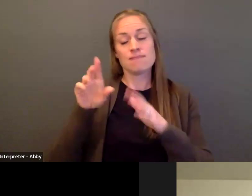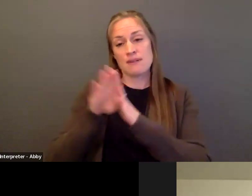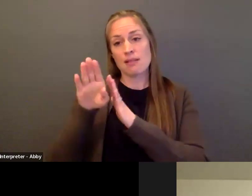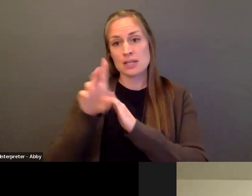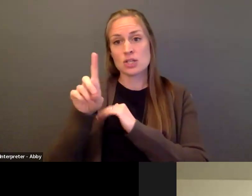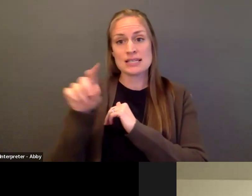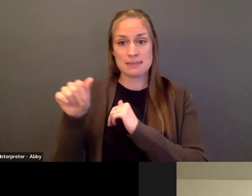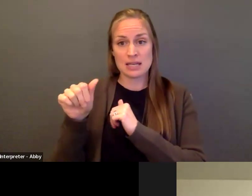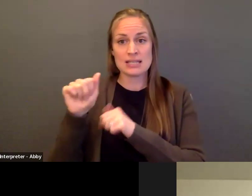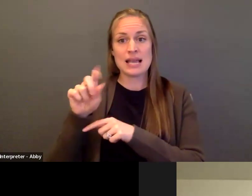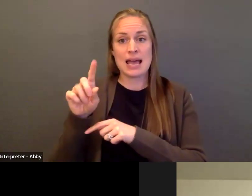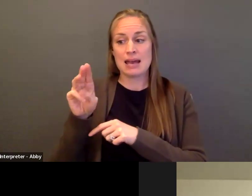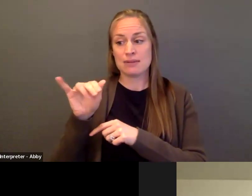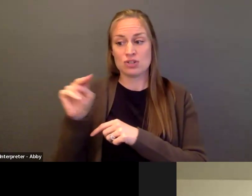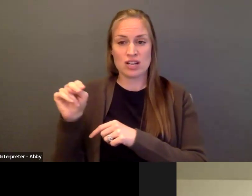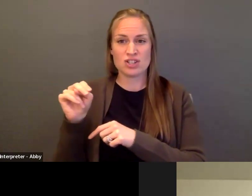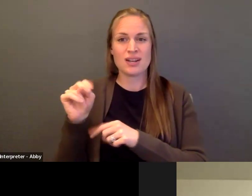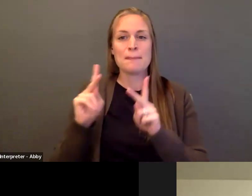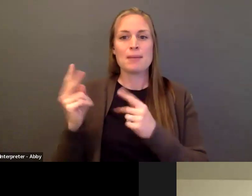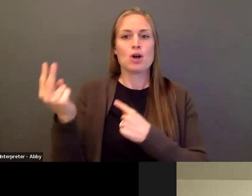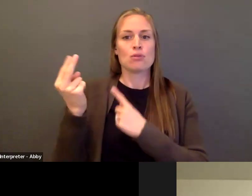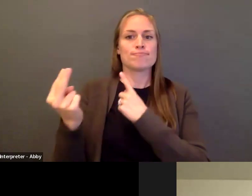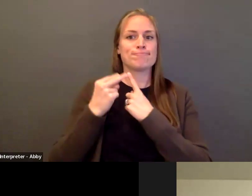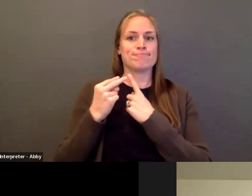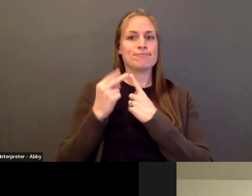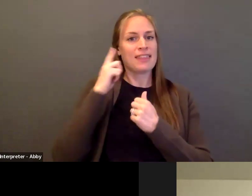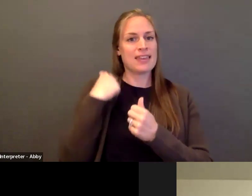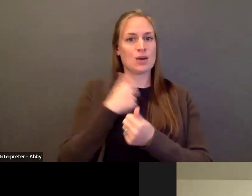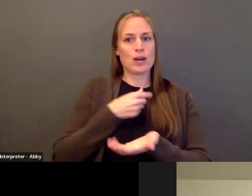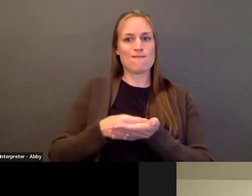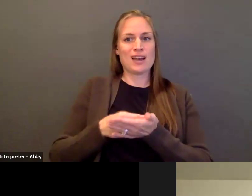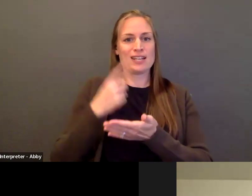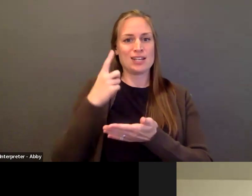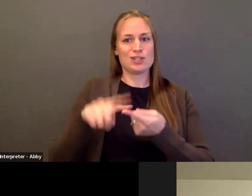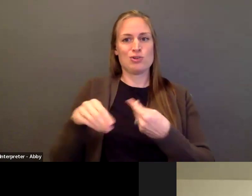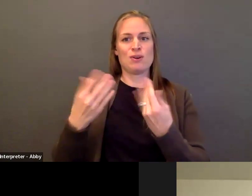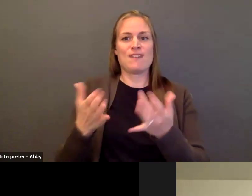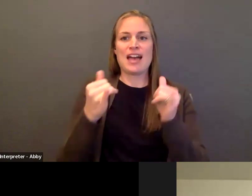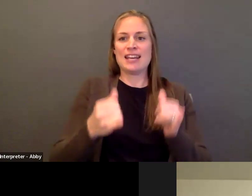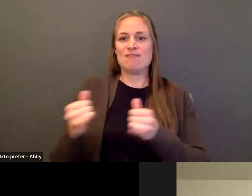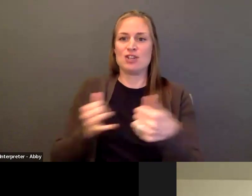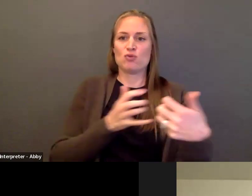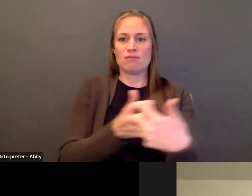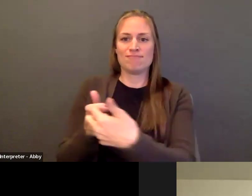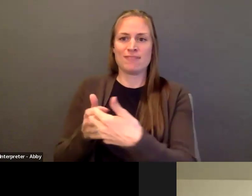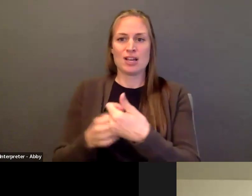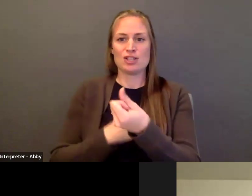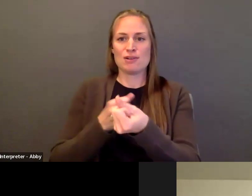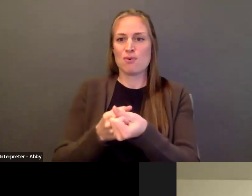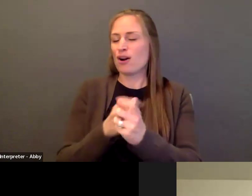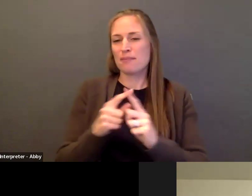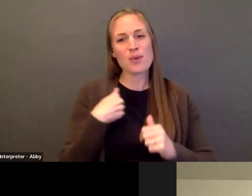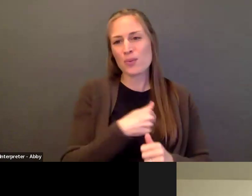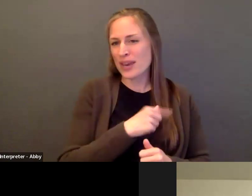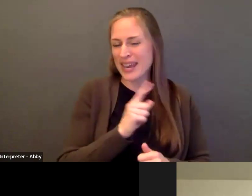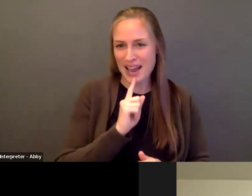to provide these really tailored individualized supports, is not in fact able to often provide, especially in the